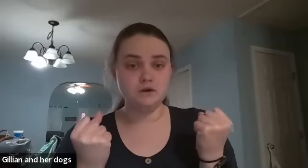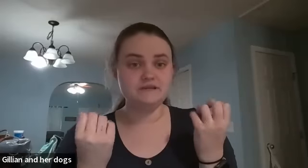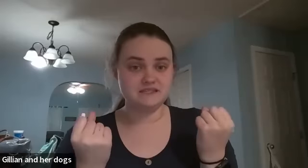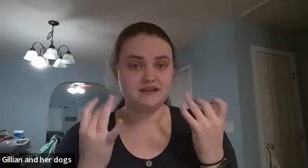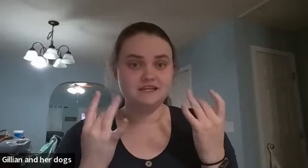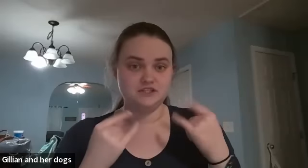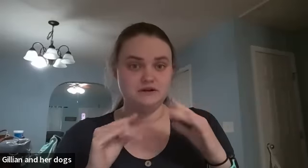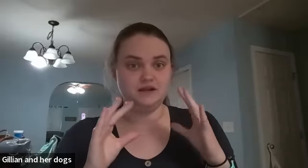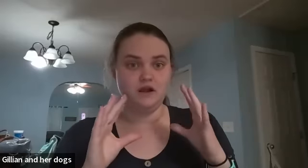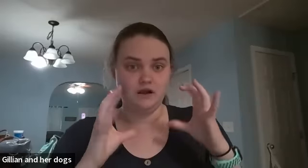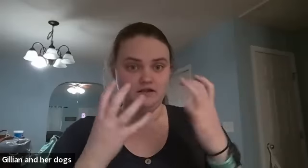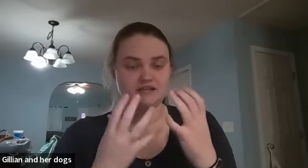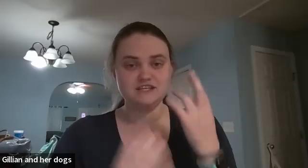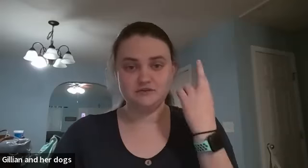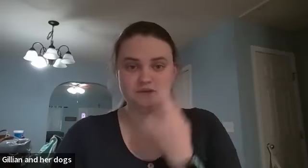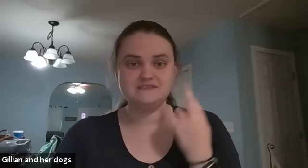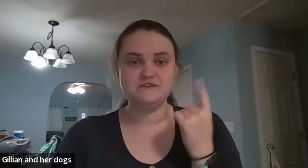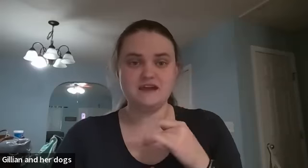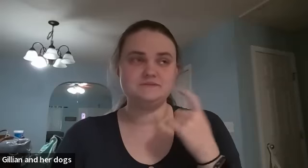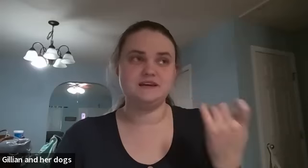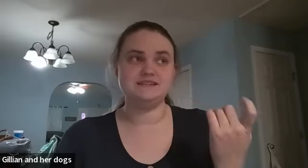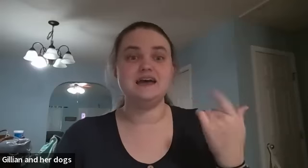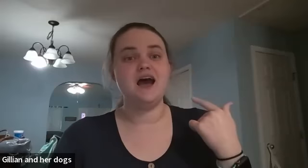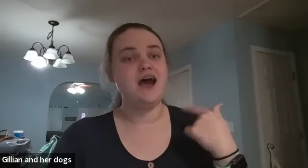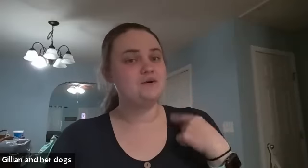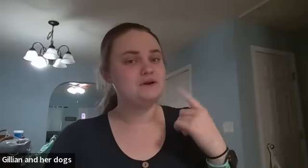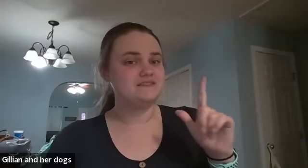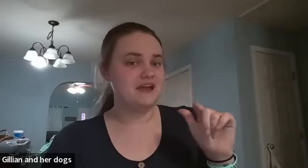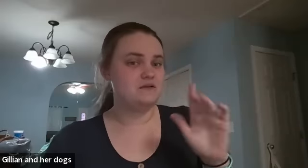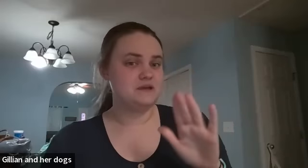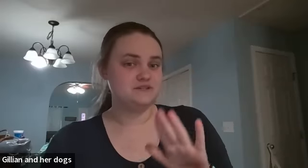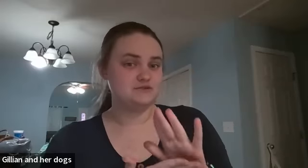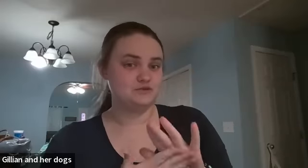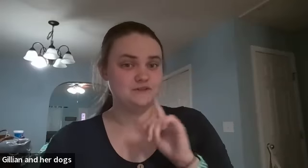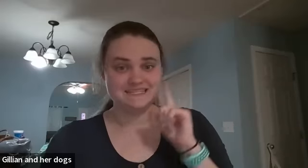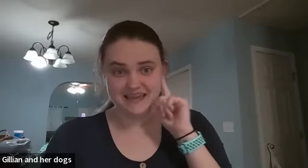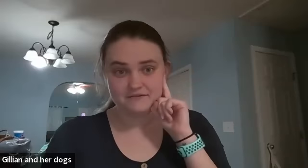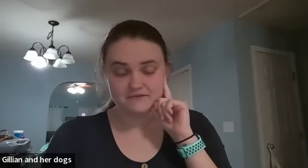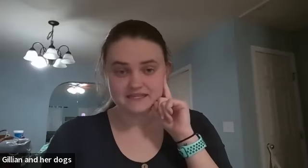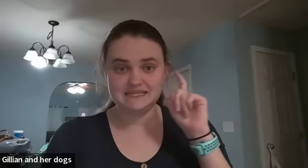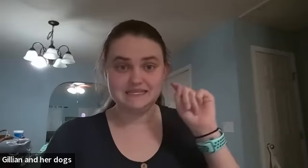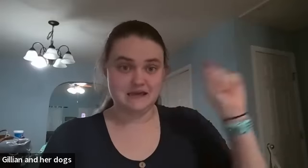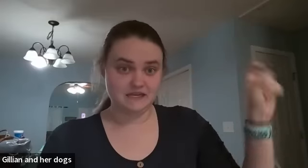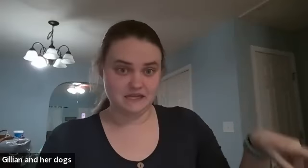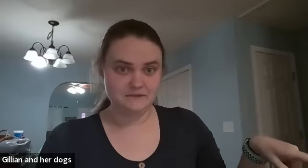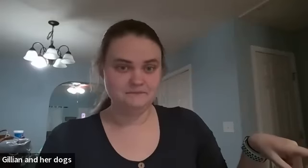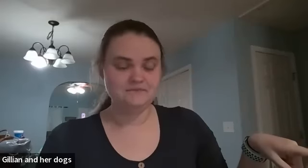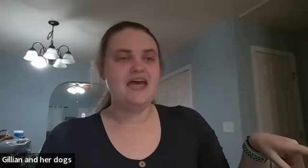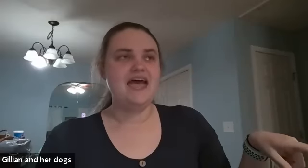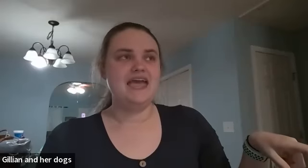be signing during our class. And the reason for that is because I work at the Alabama School for the Deaf that's in Talladega.